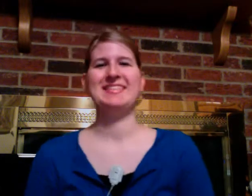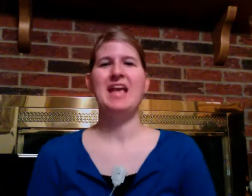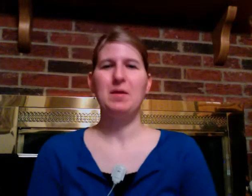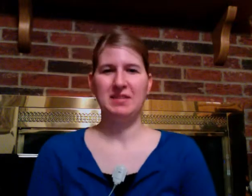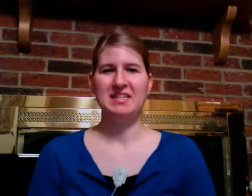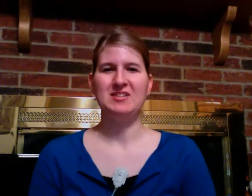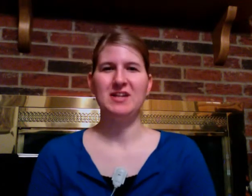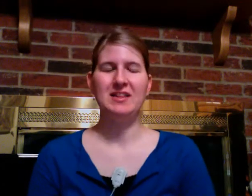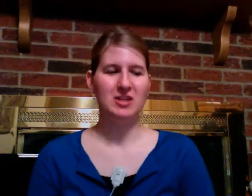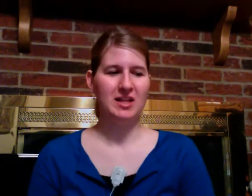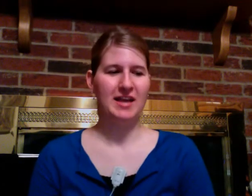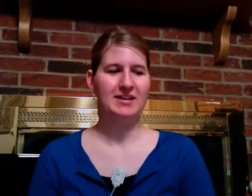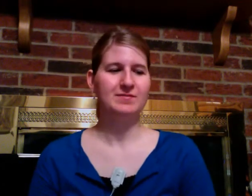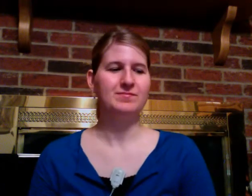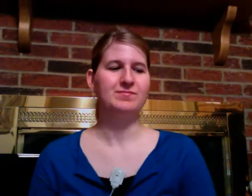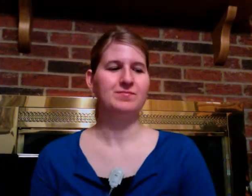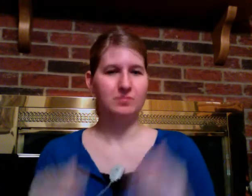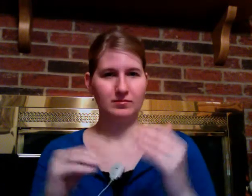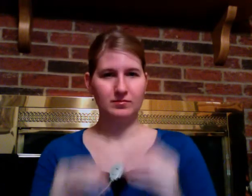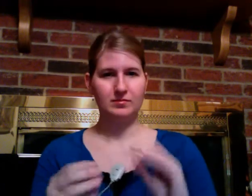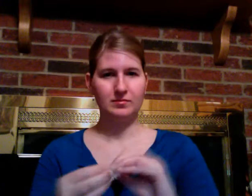my sister and I look alike.